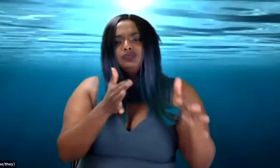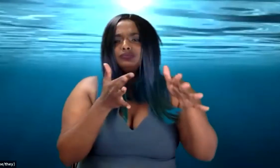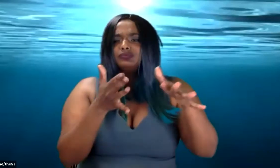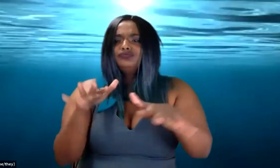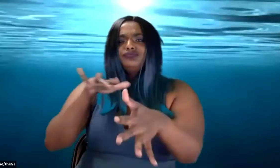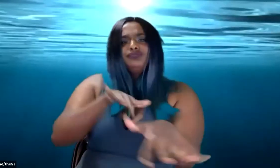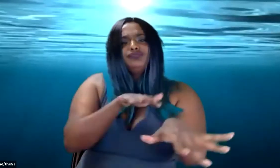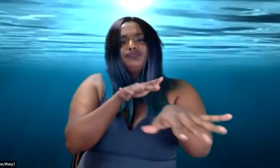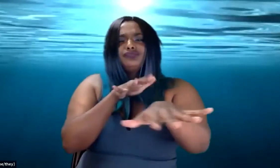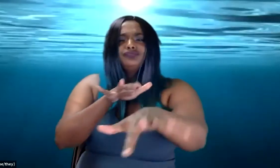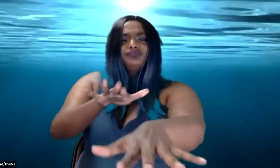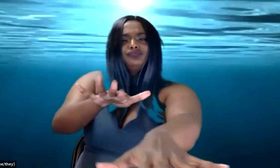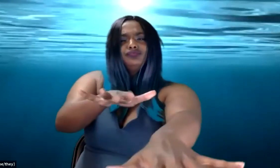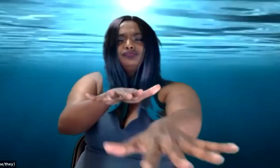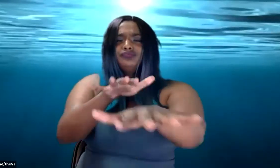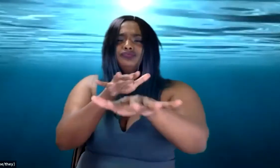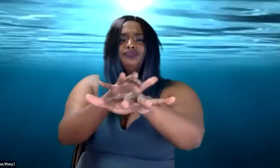Following your own route.